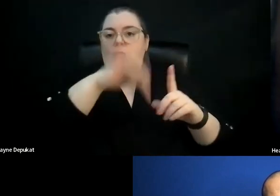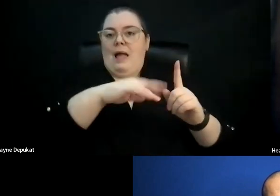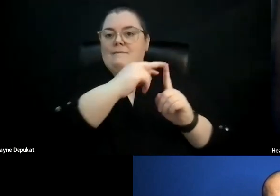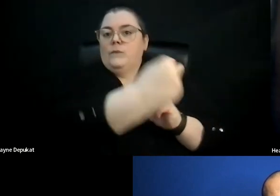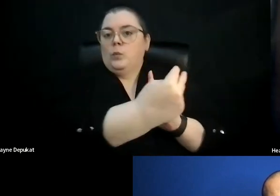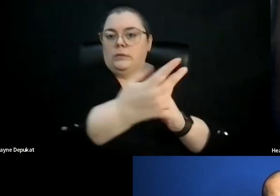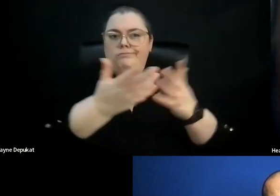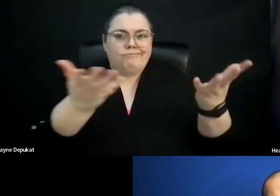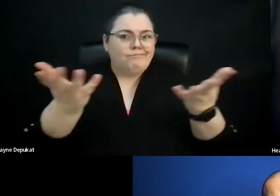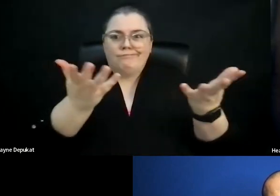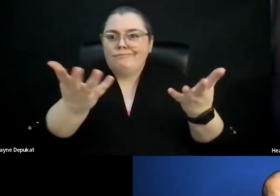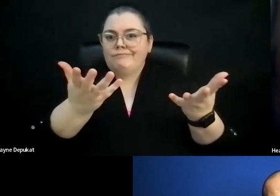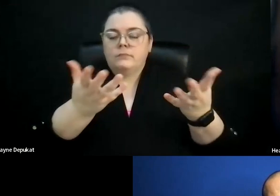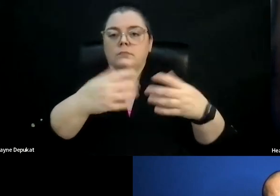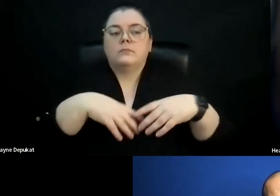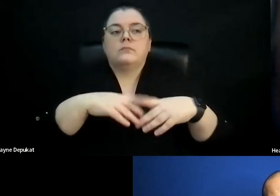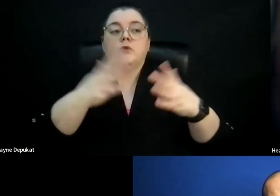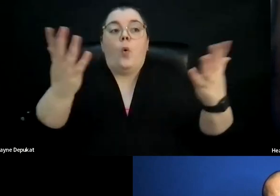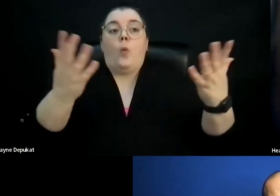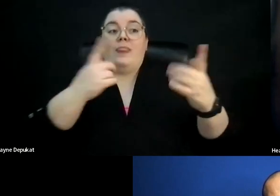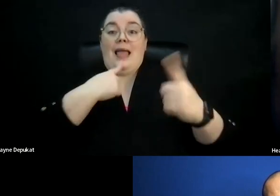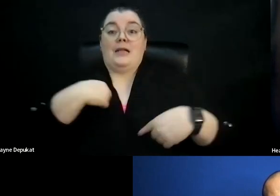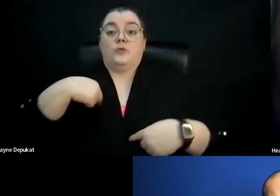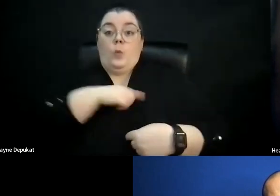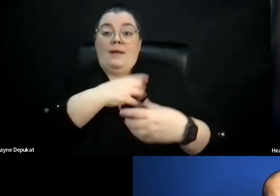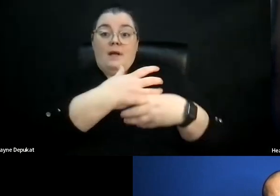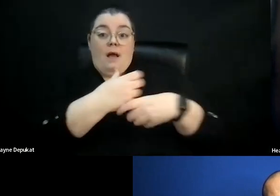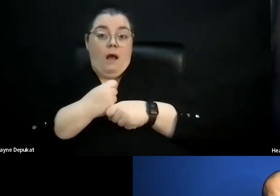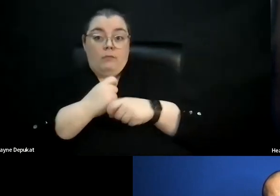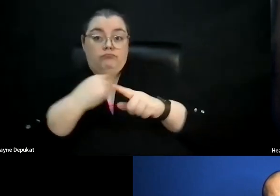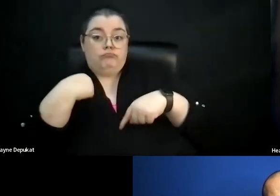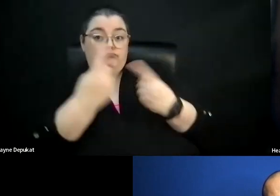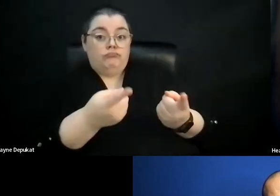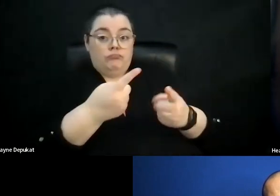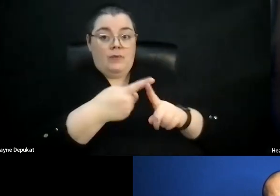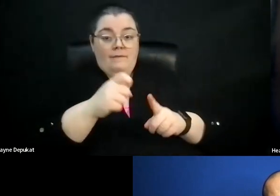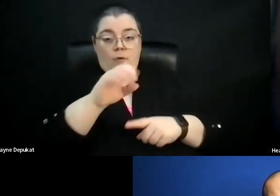a very small organization, and their point of view, I mean,